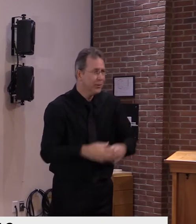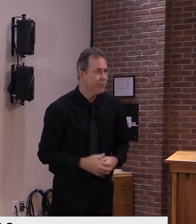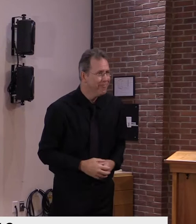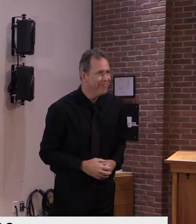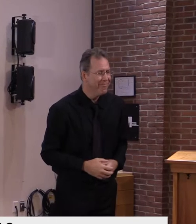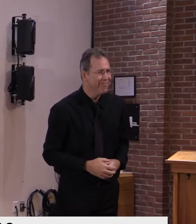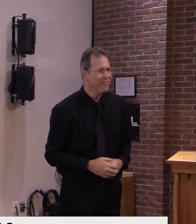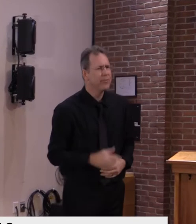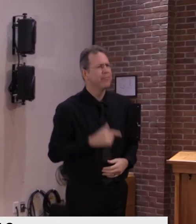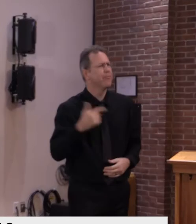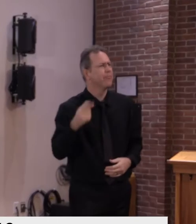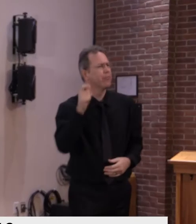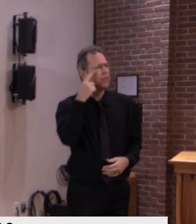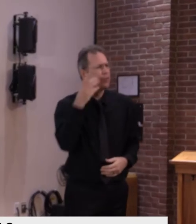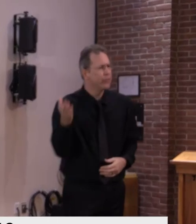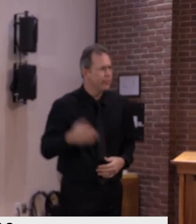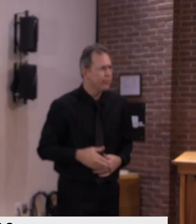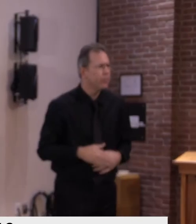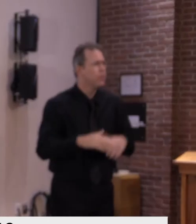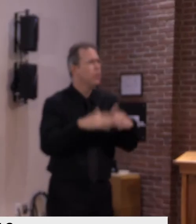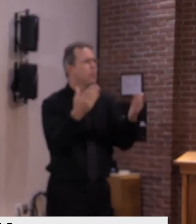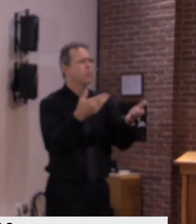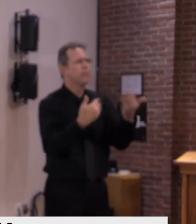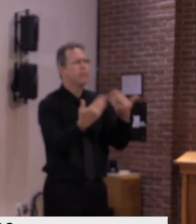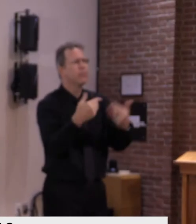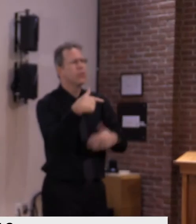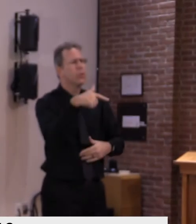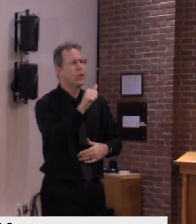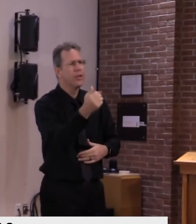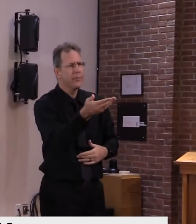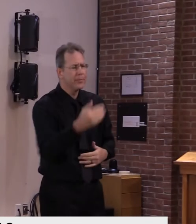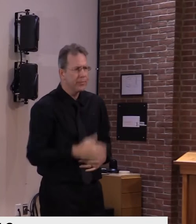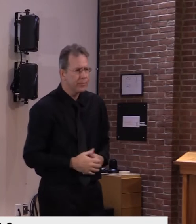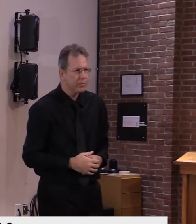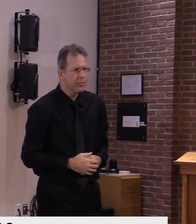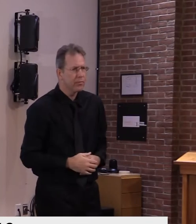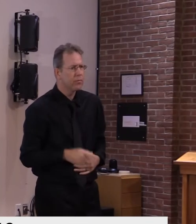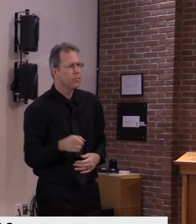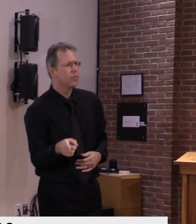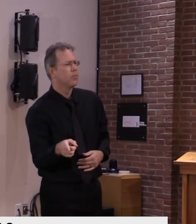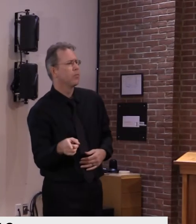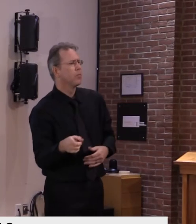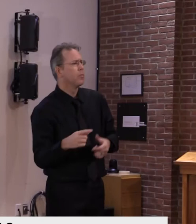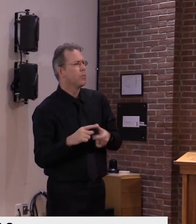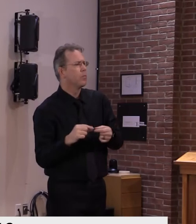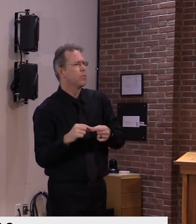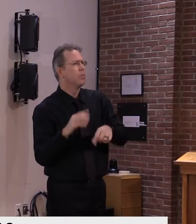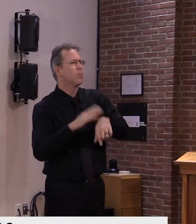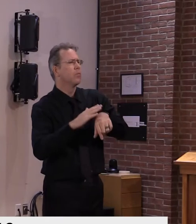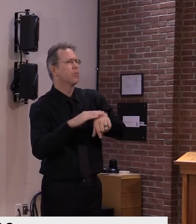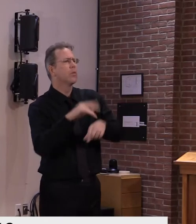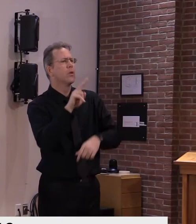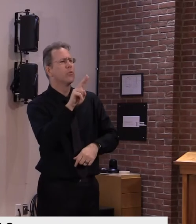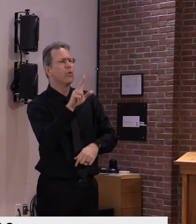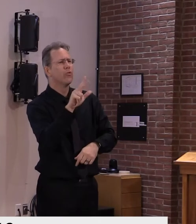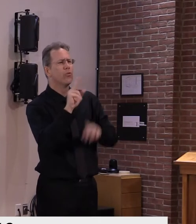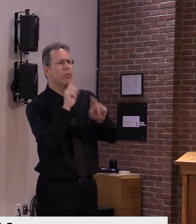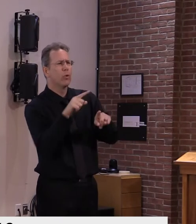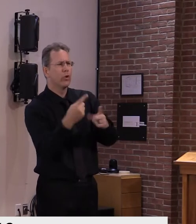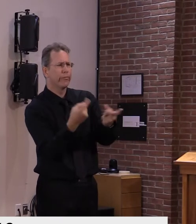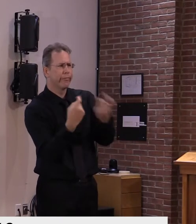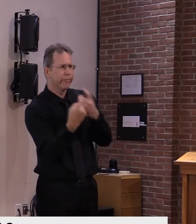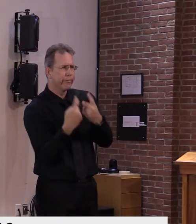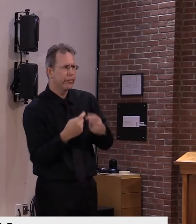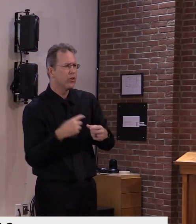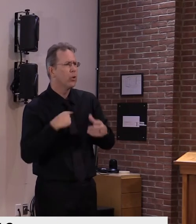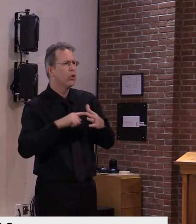Thank you, Dr. Levine. We'll open up to questions at this time. All right, we have 23 in the queue today, and we'll start in the room with